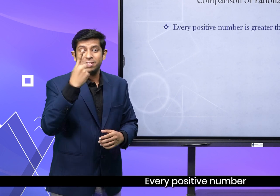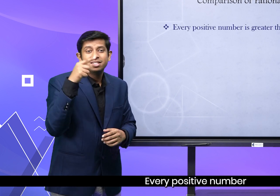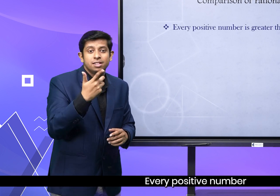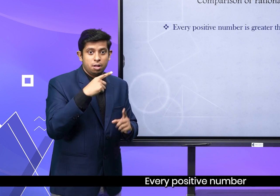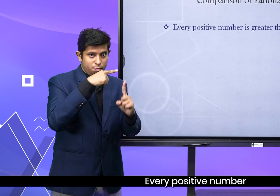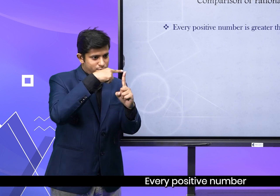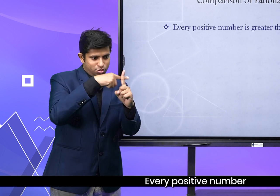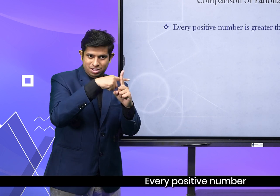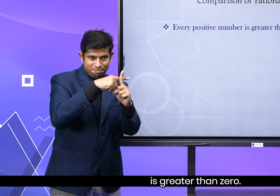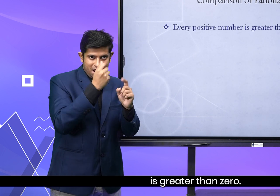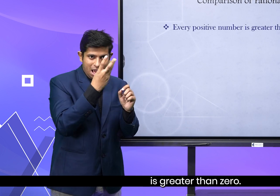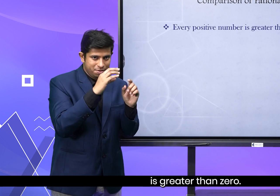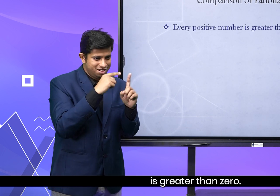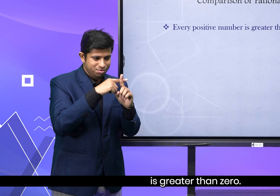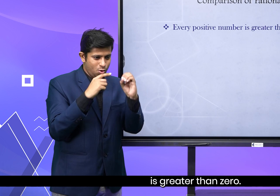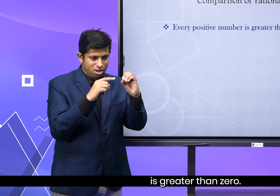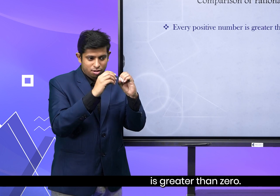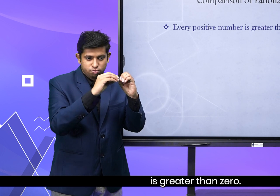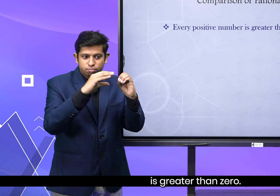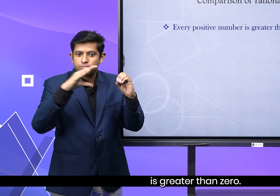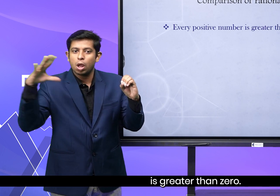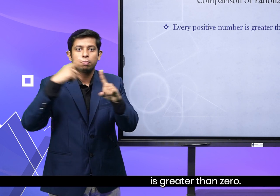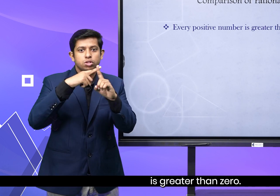Every positive number is greater than 0.